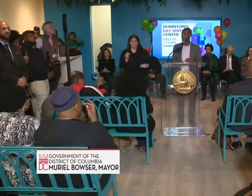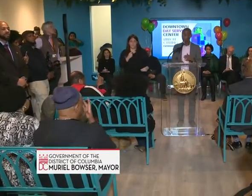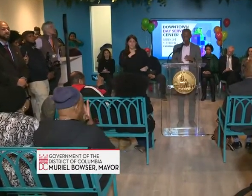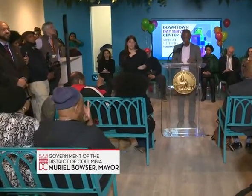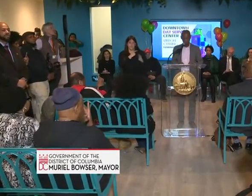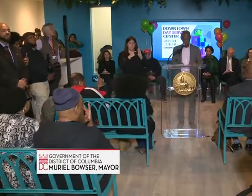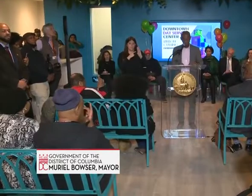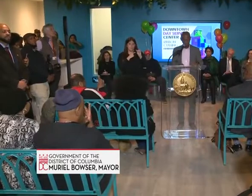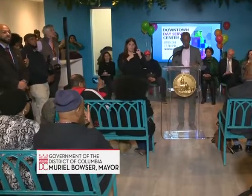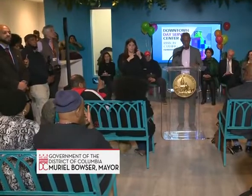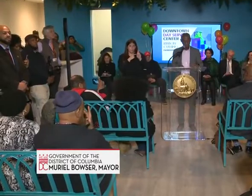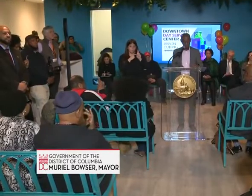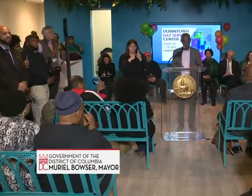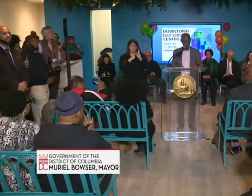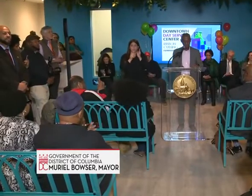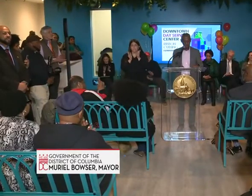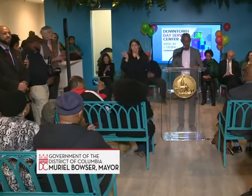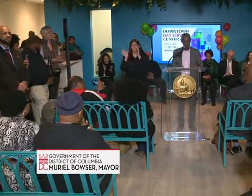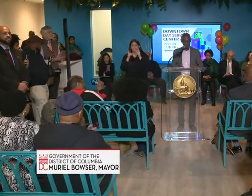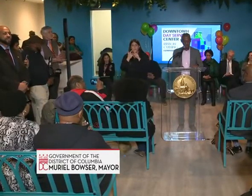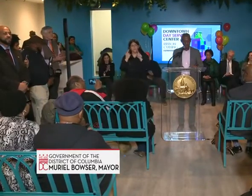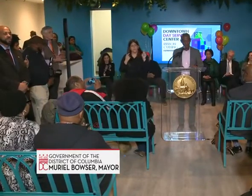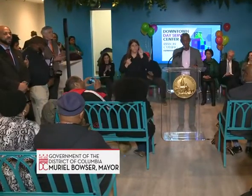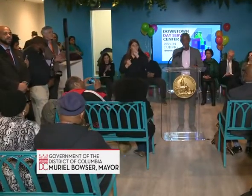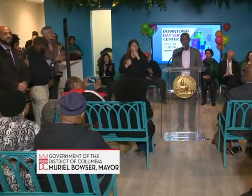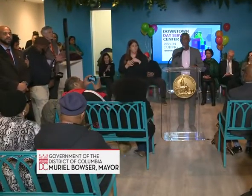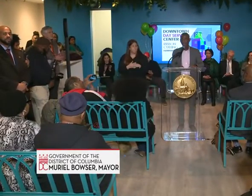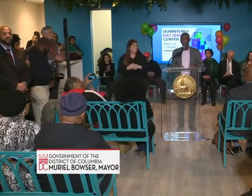to make this happen. Let's give them a round of applause.